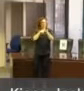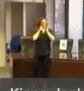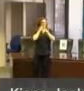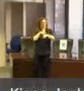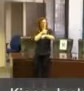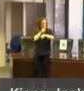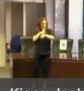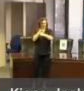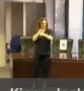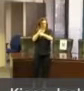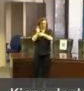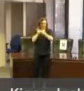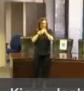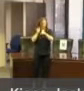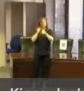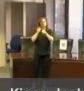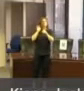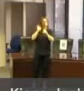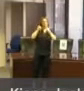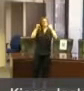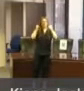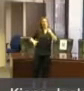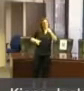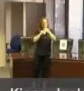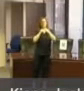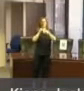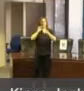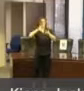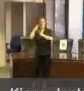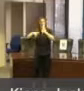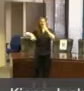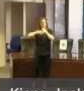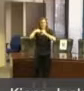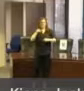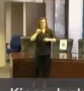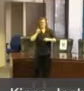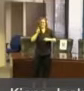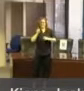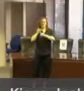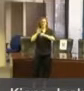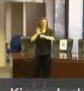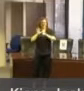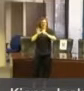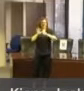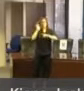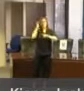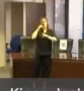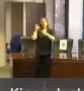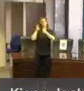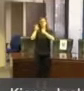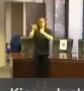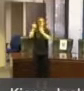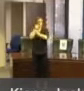now also include a pandemic plan. This language is directly from the legislation and also mirrors